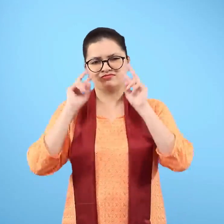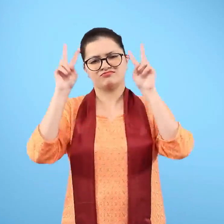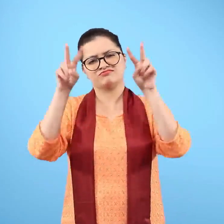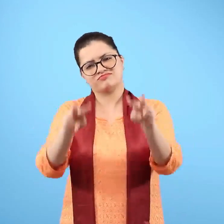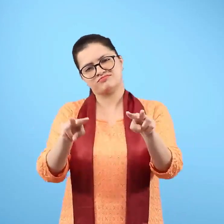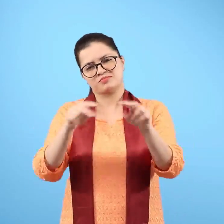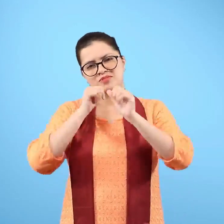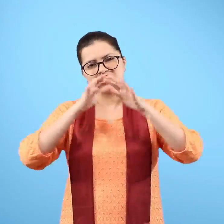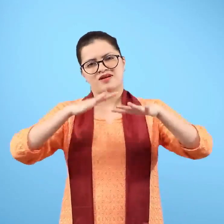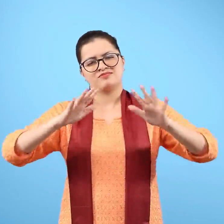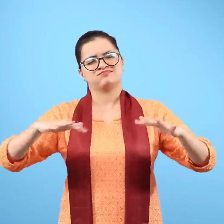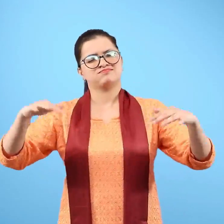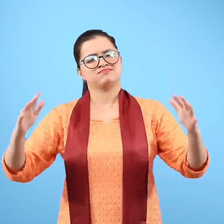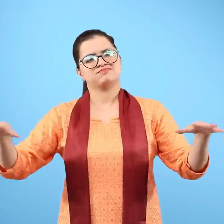and looking at the vast sea.